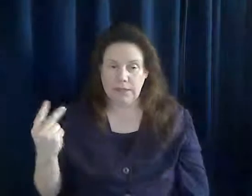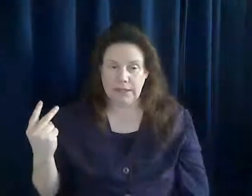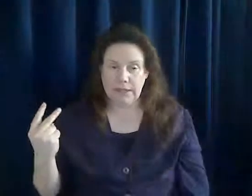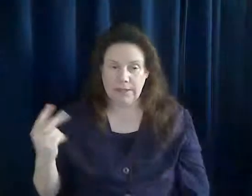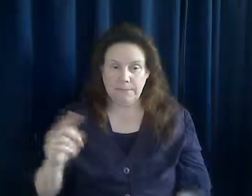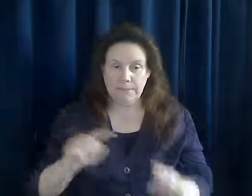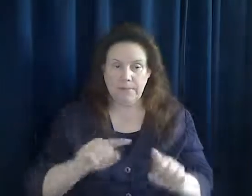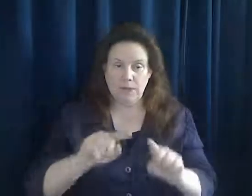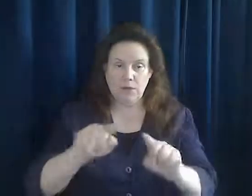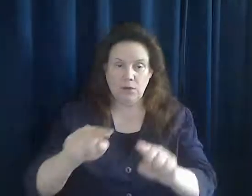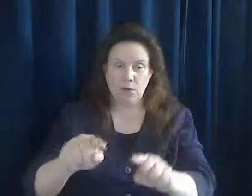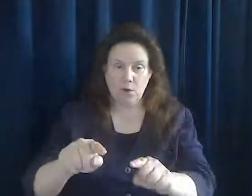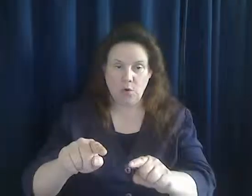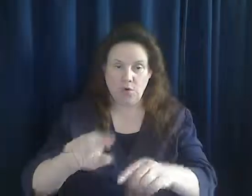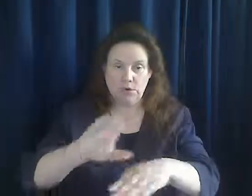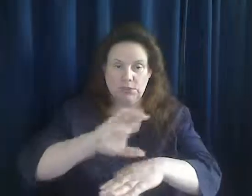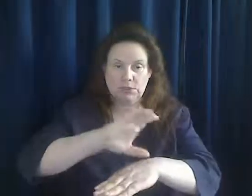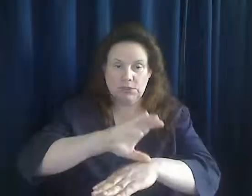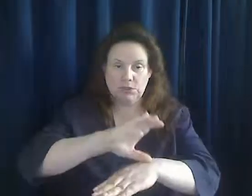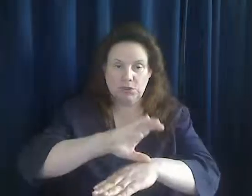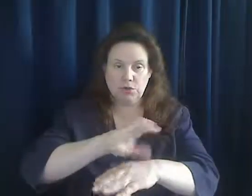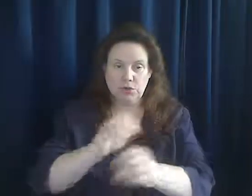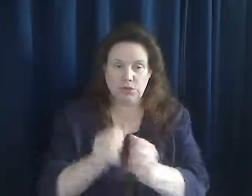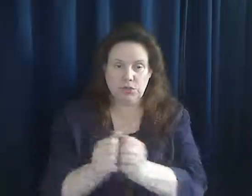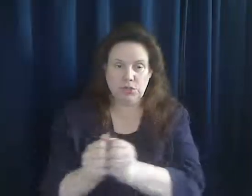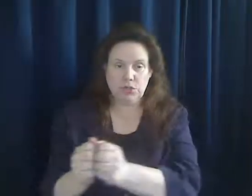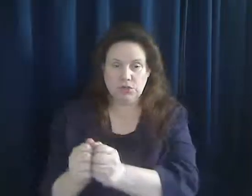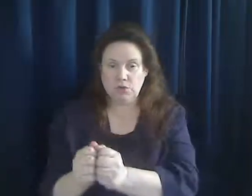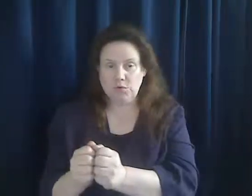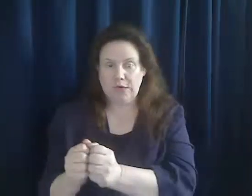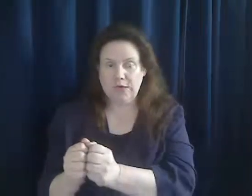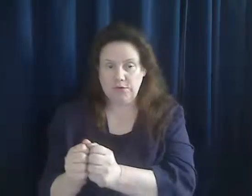We go to church together.